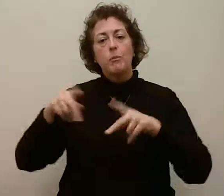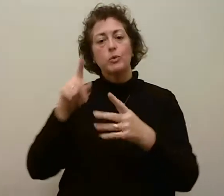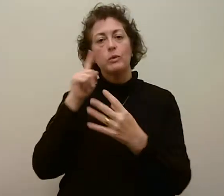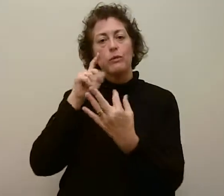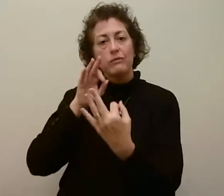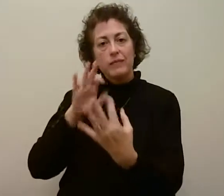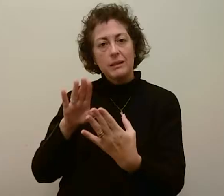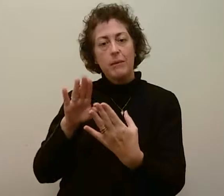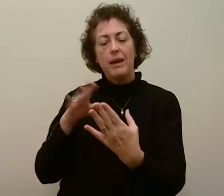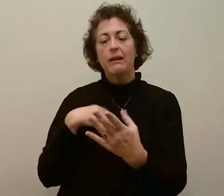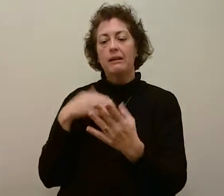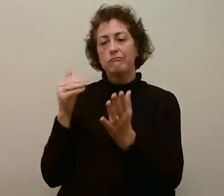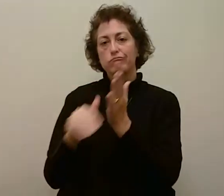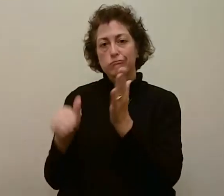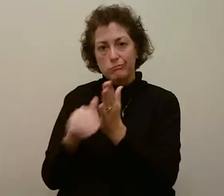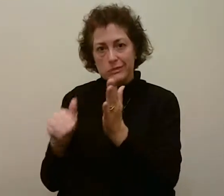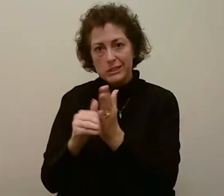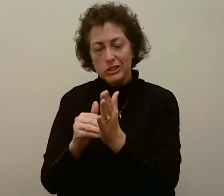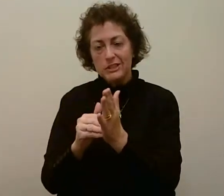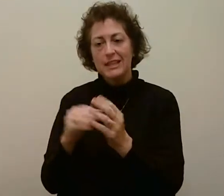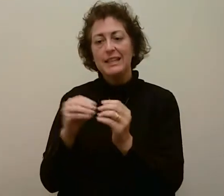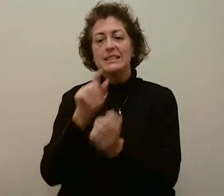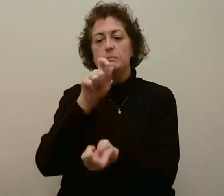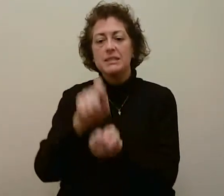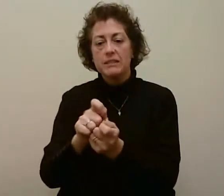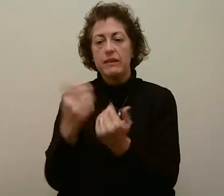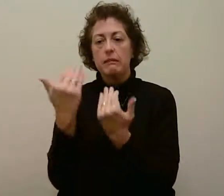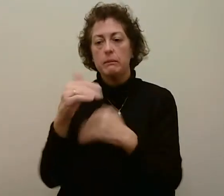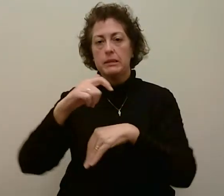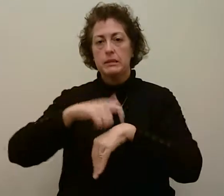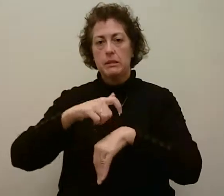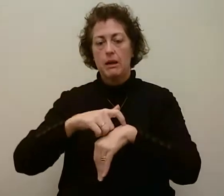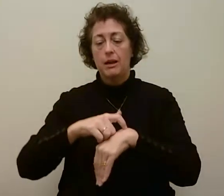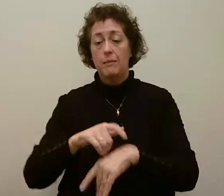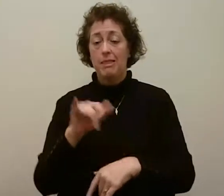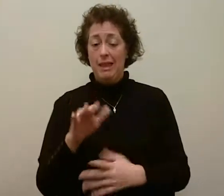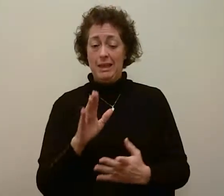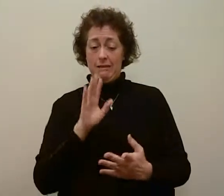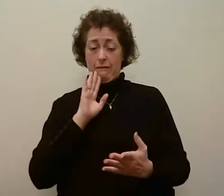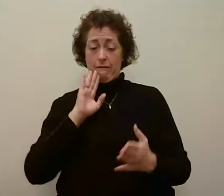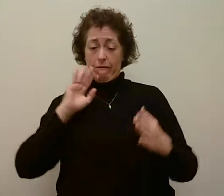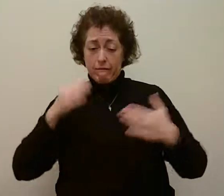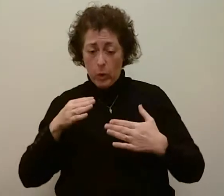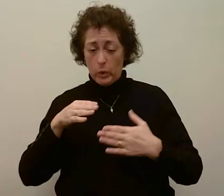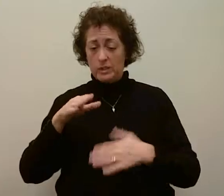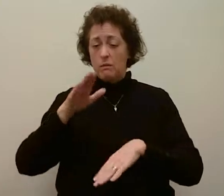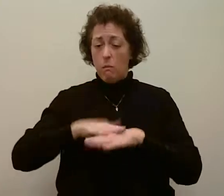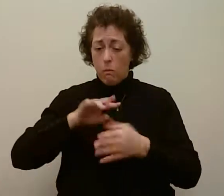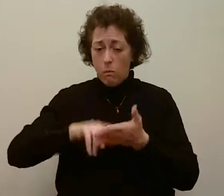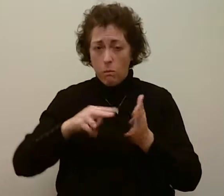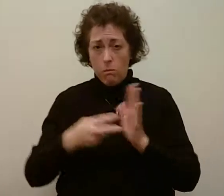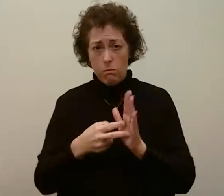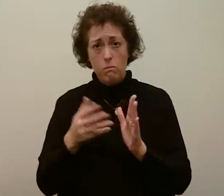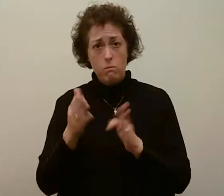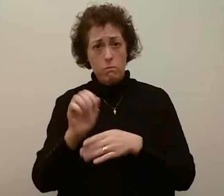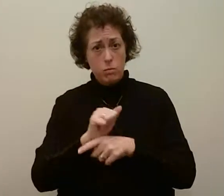time. This deliberate practice, which is very important for being able to gain the high skill levels and the high levels